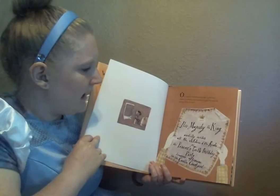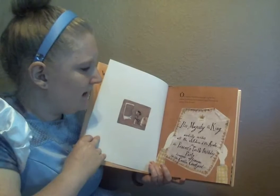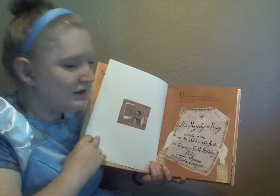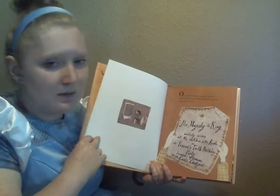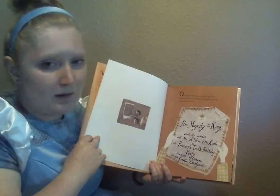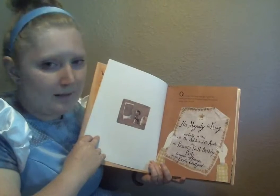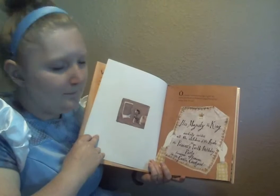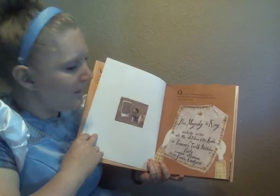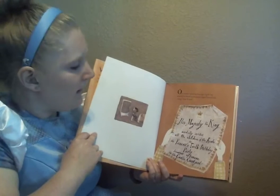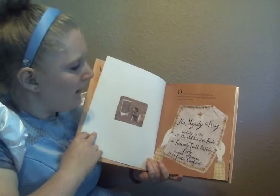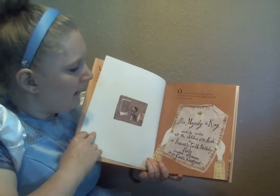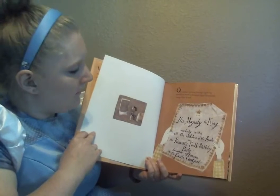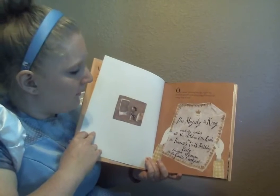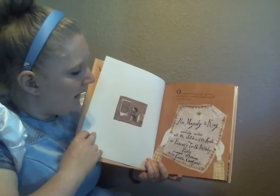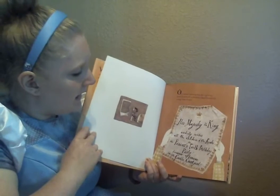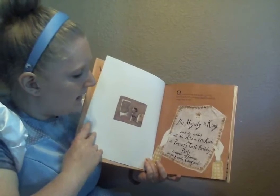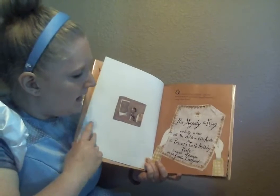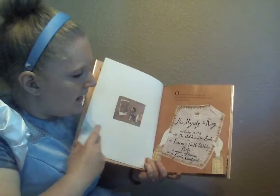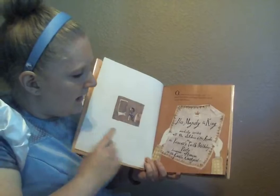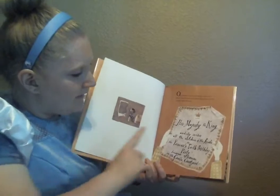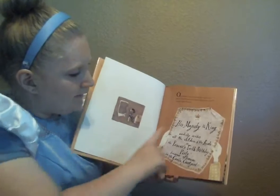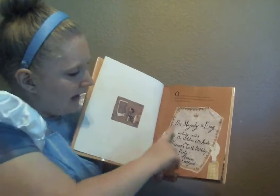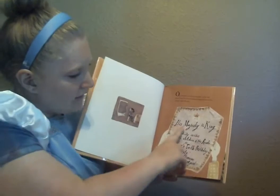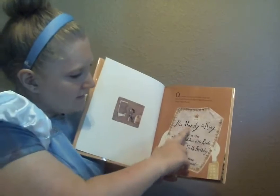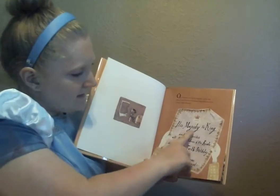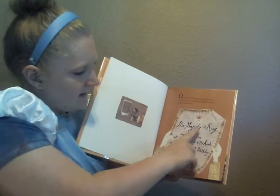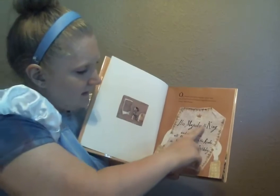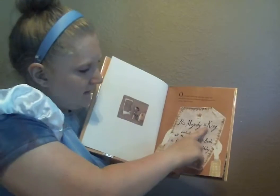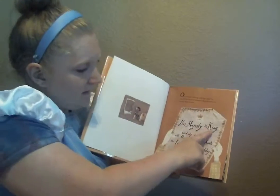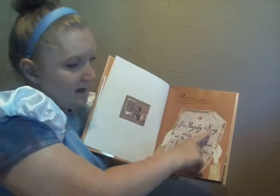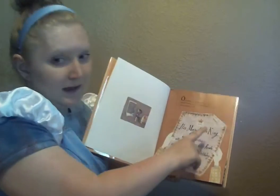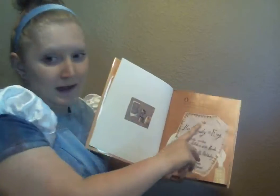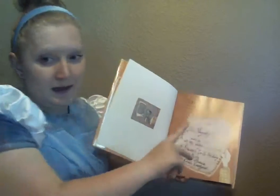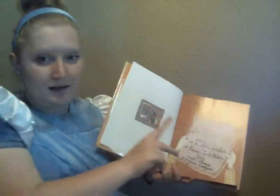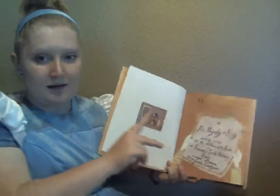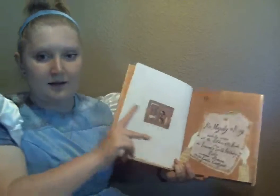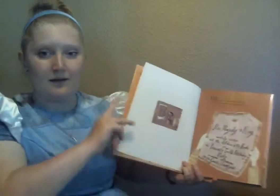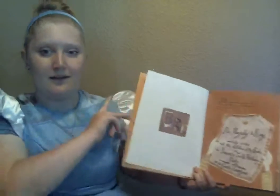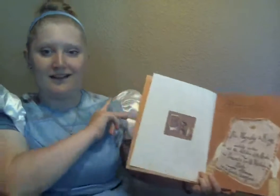cottage door. It read, His Majesty the King